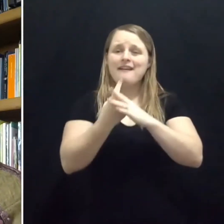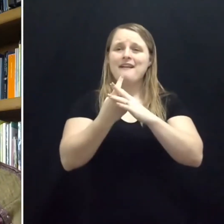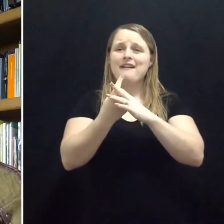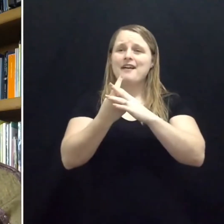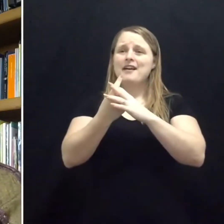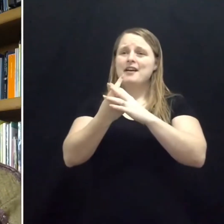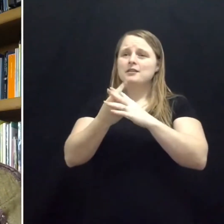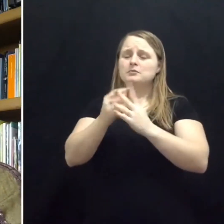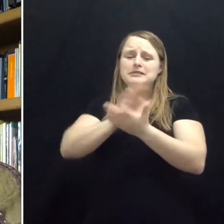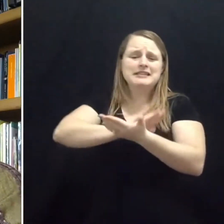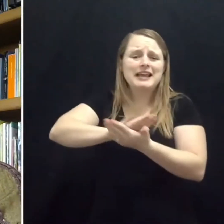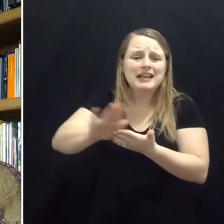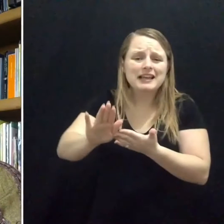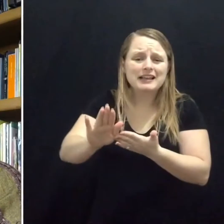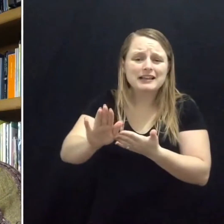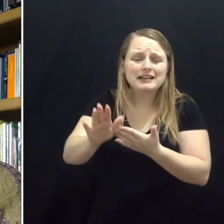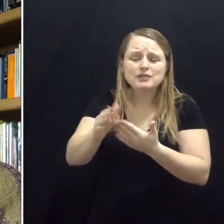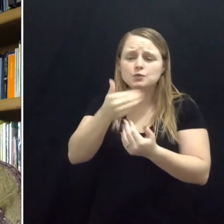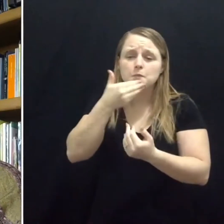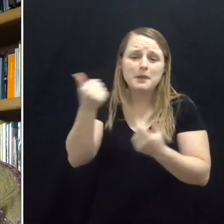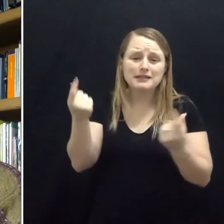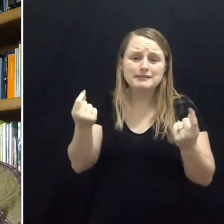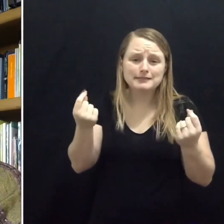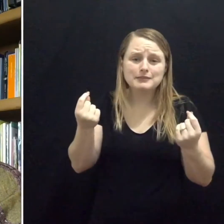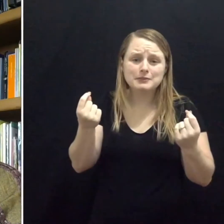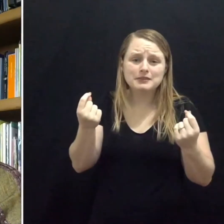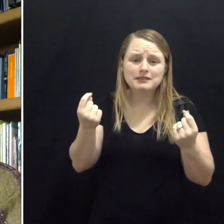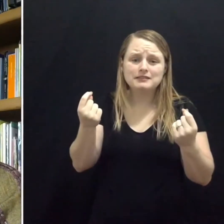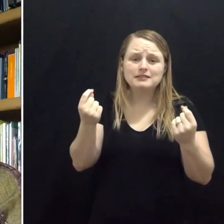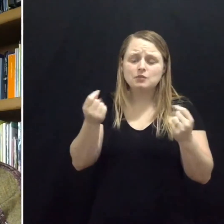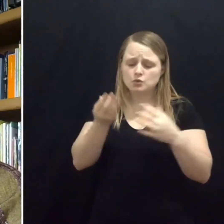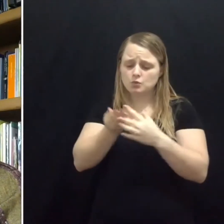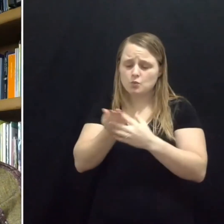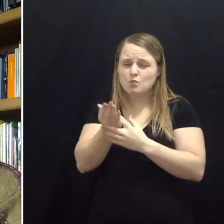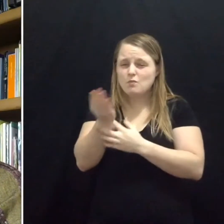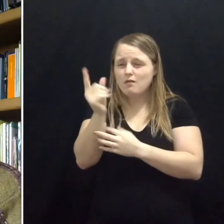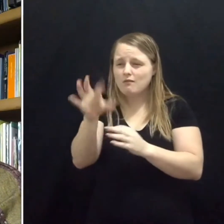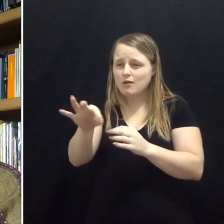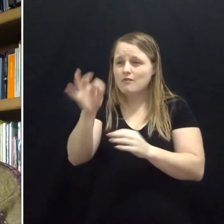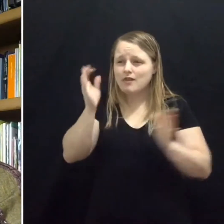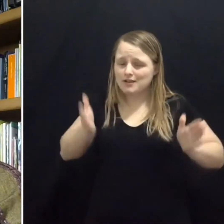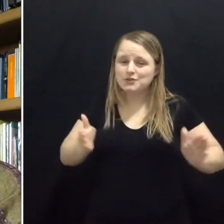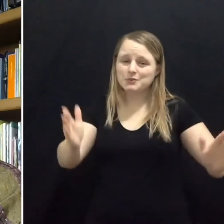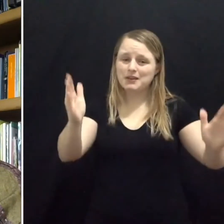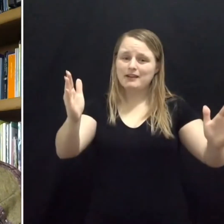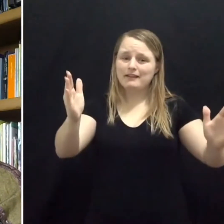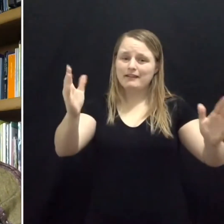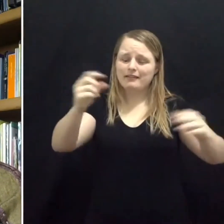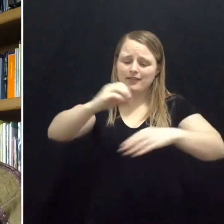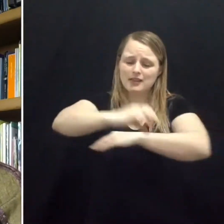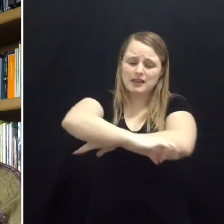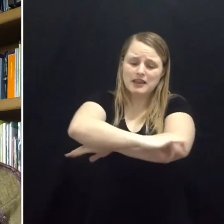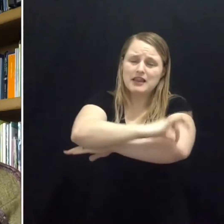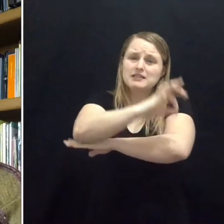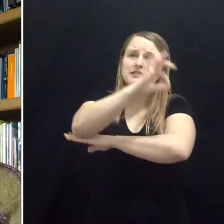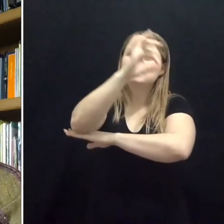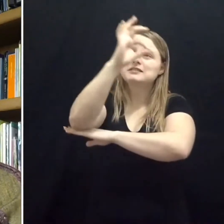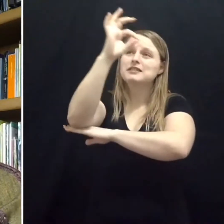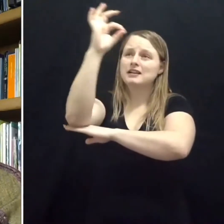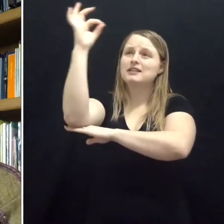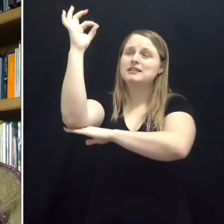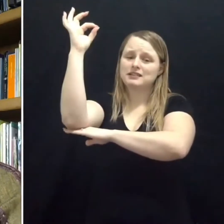best, and you'll find your way. Up comes the sun. There are steps